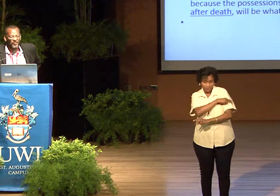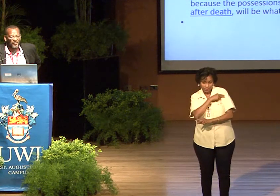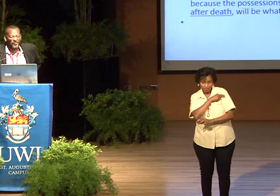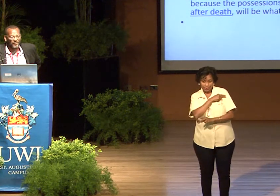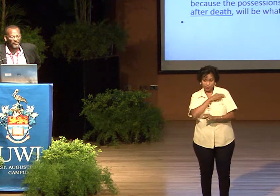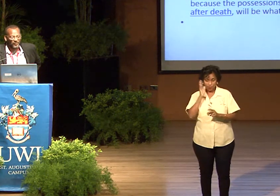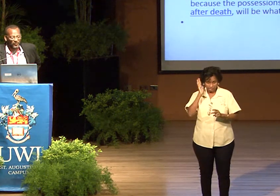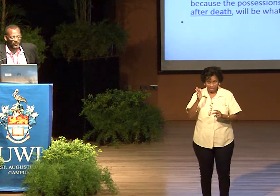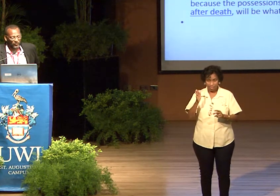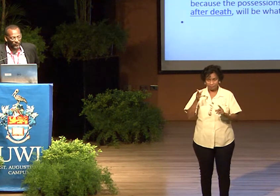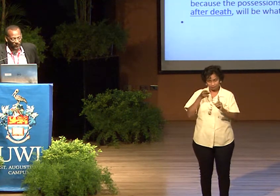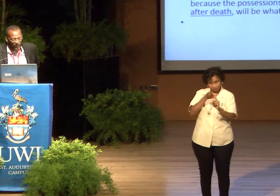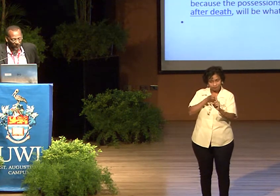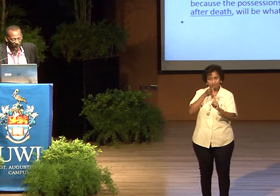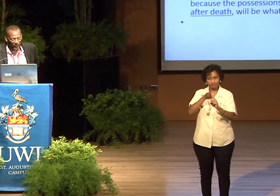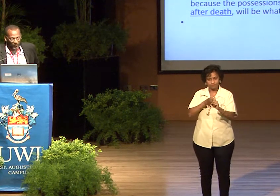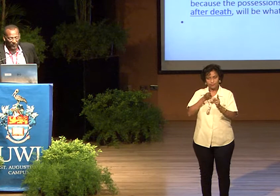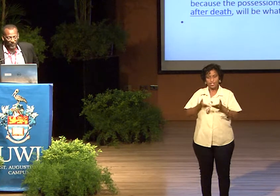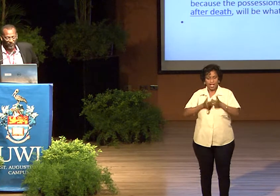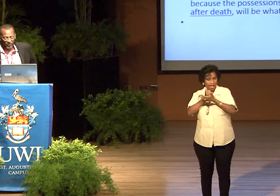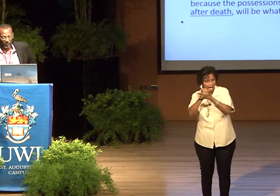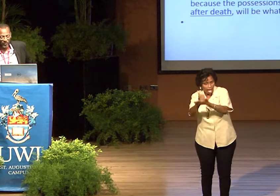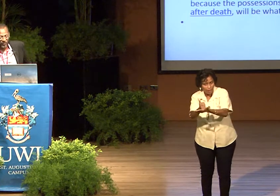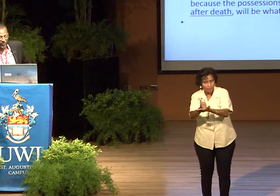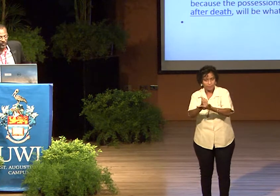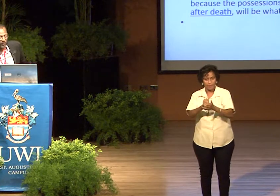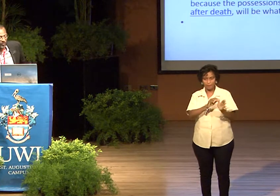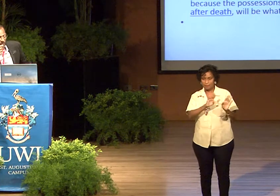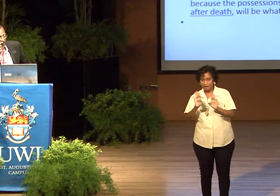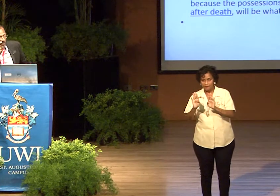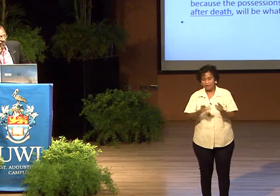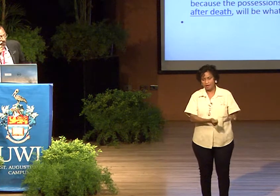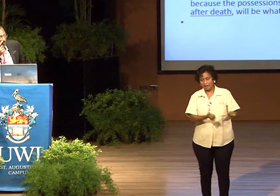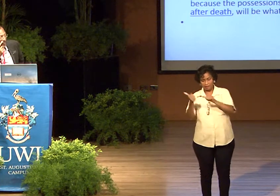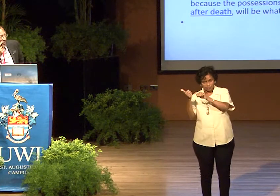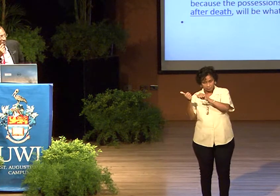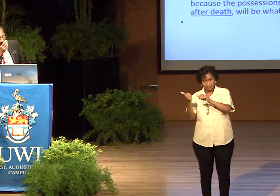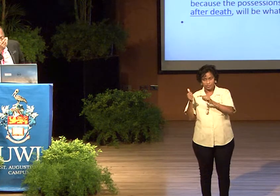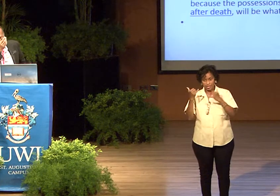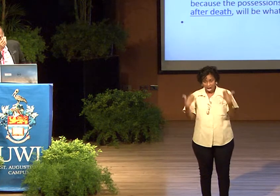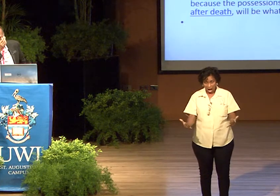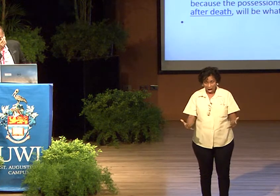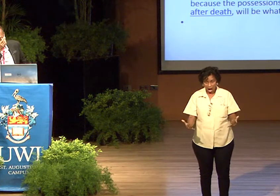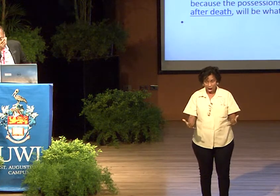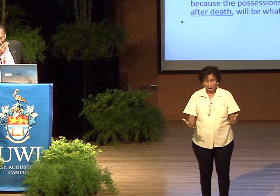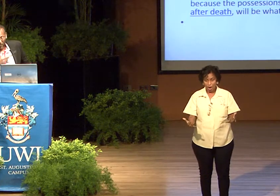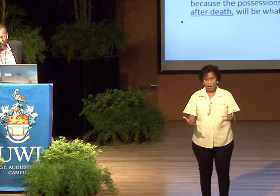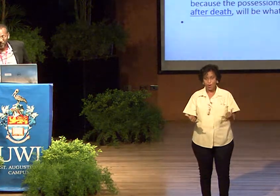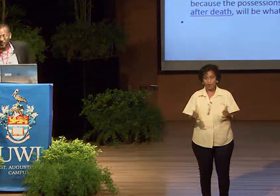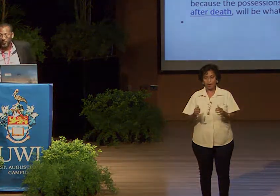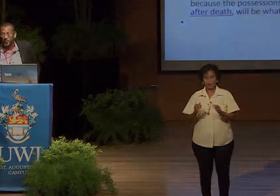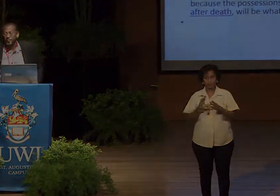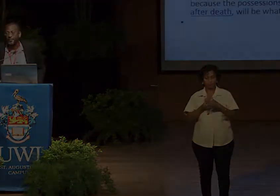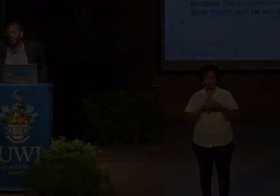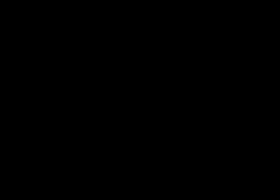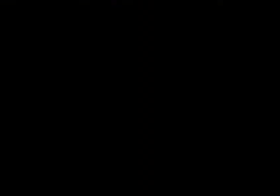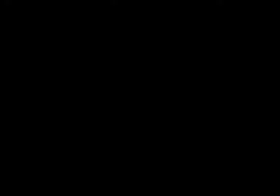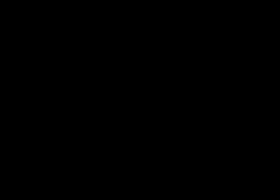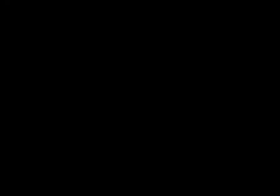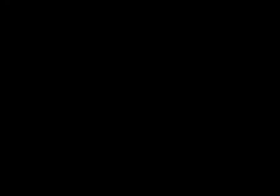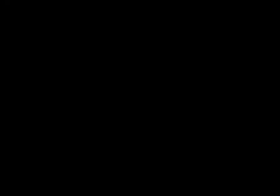created a facility for first-time admission, and it's really a nicer place than going directly to one of the regular admission